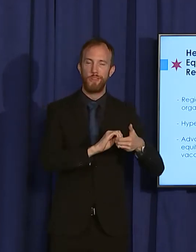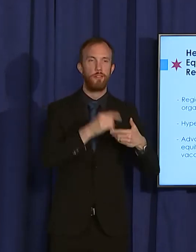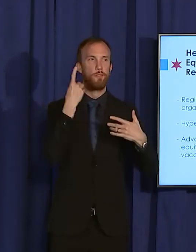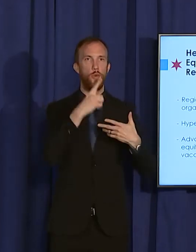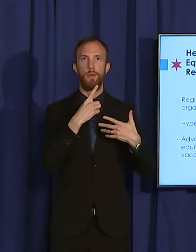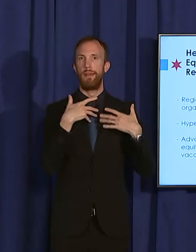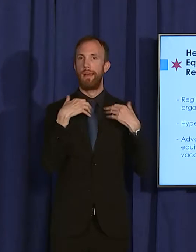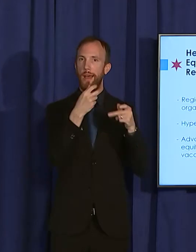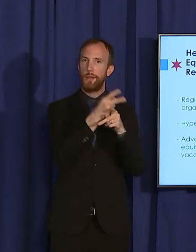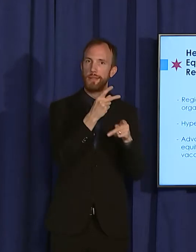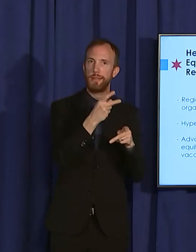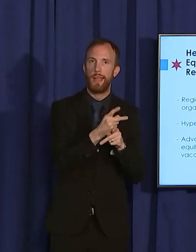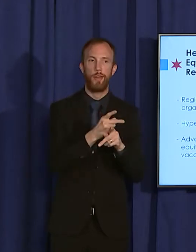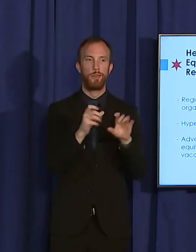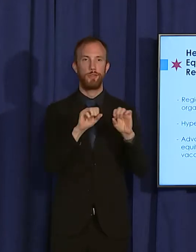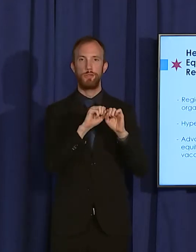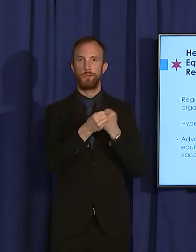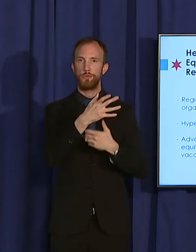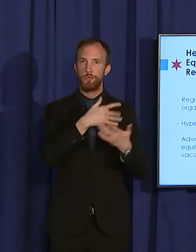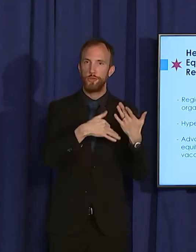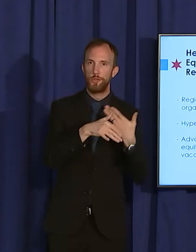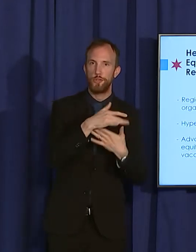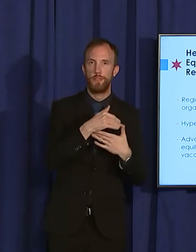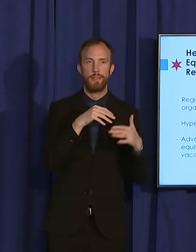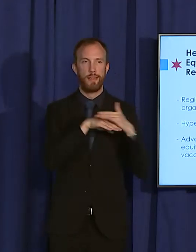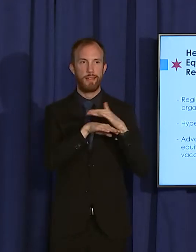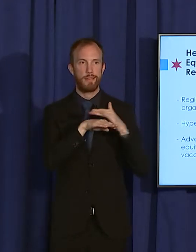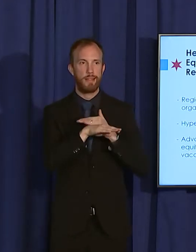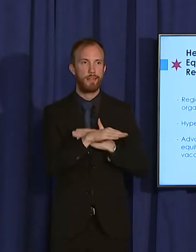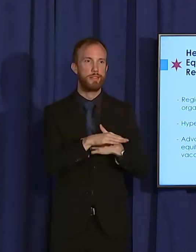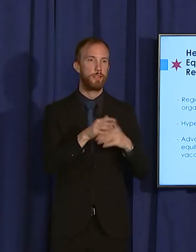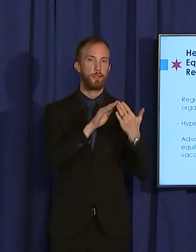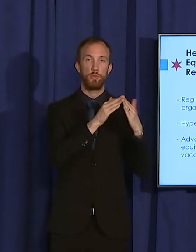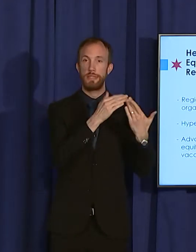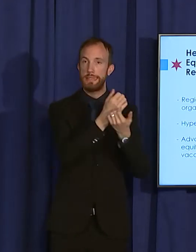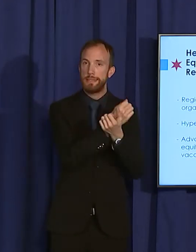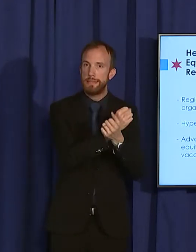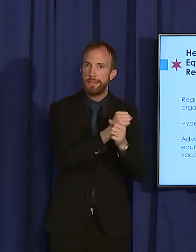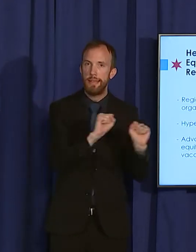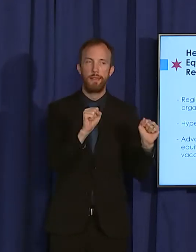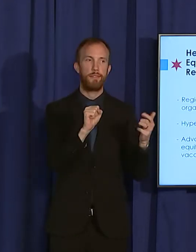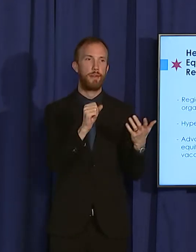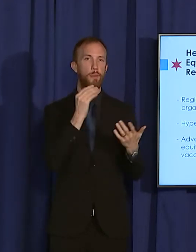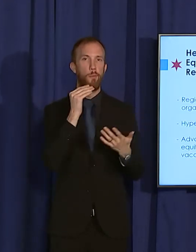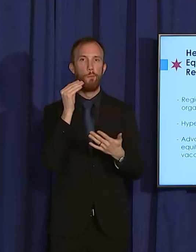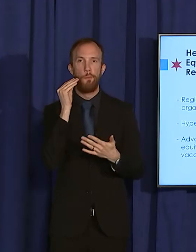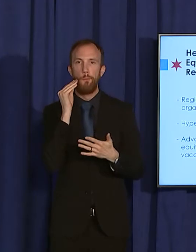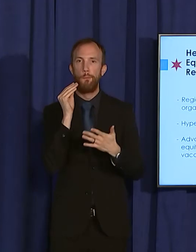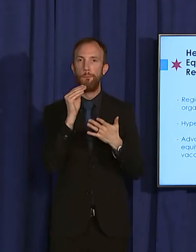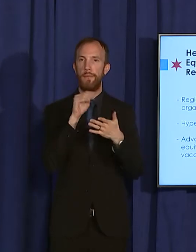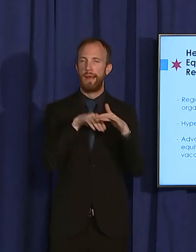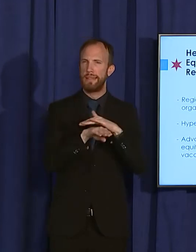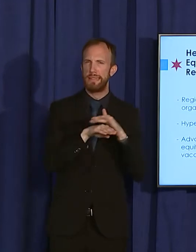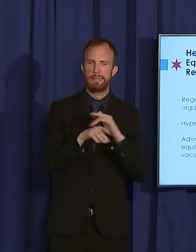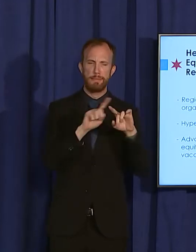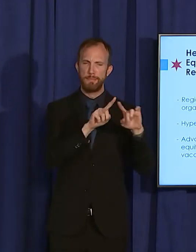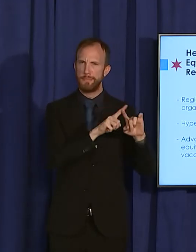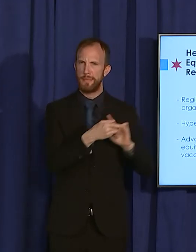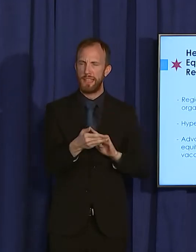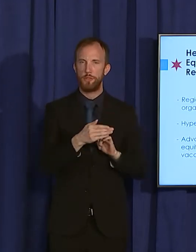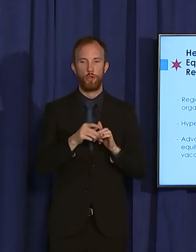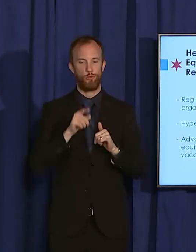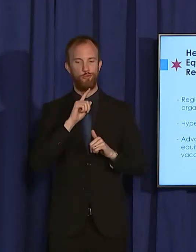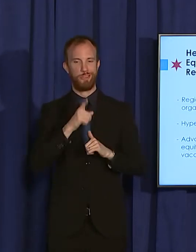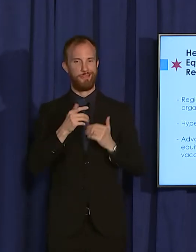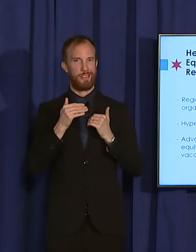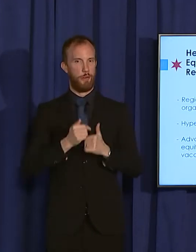access, food access, housing conditions, community safety, and the physical and built environments. So this is really just the first down payment. We're hoping